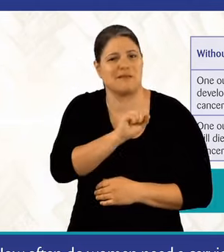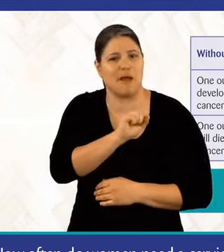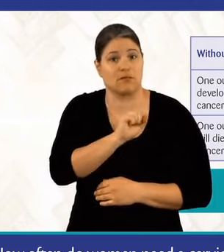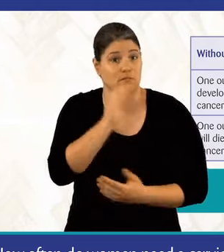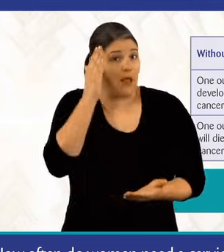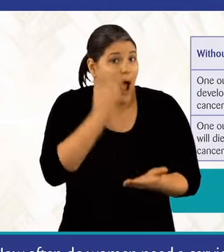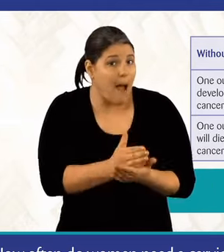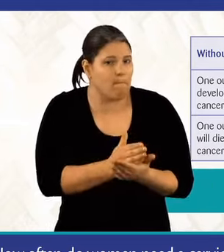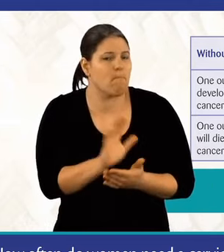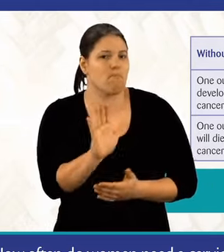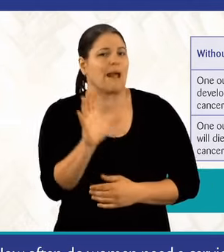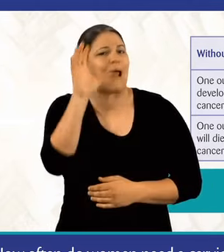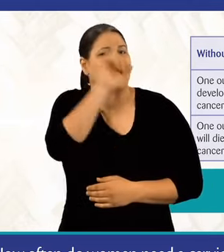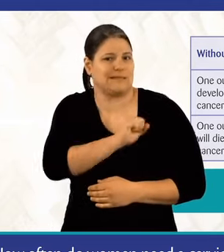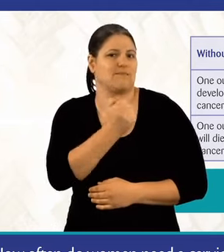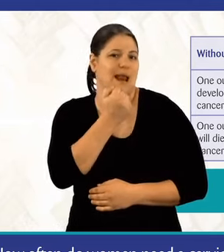These are estimated New Zealand figures.